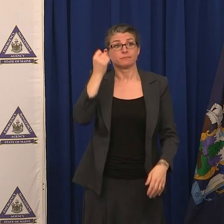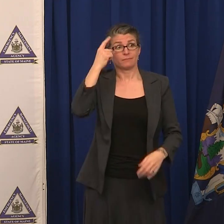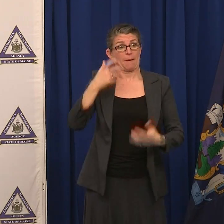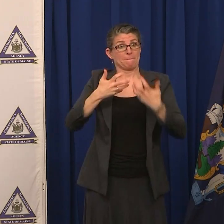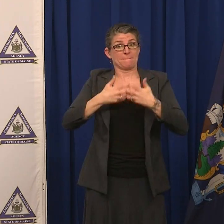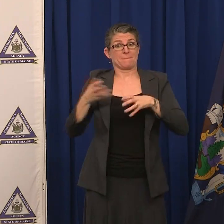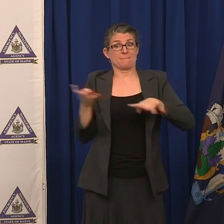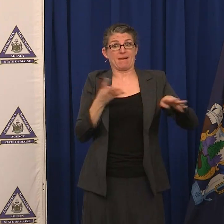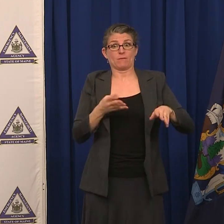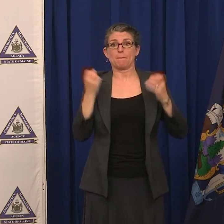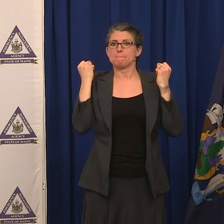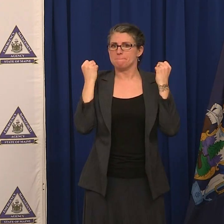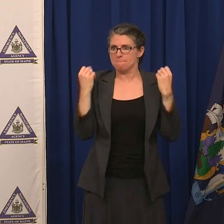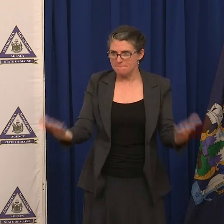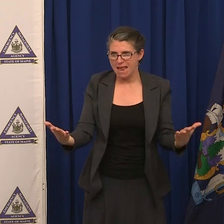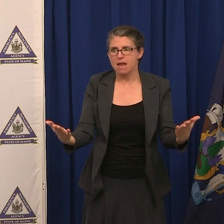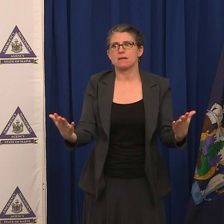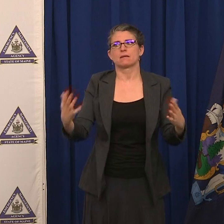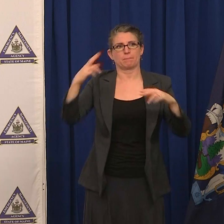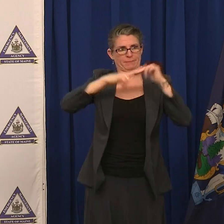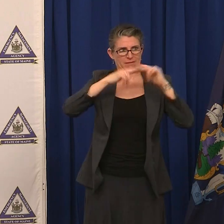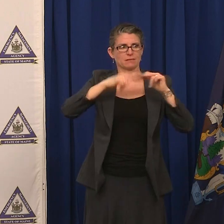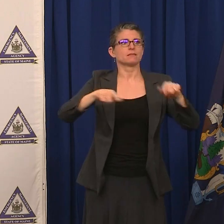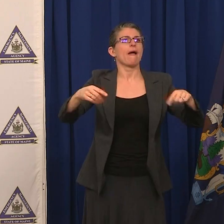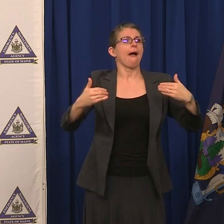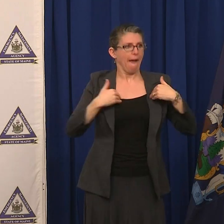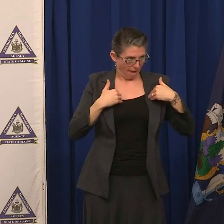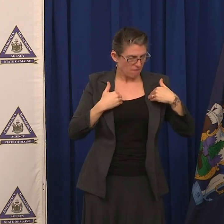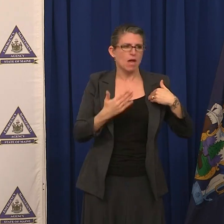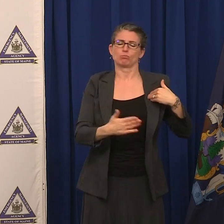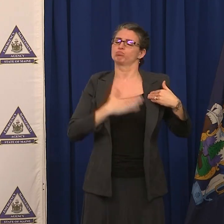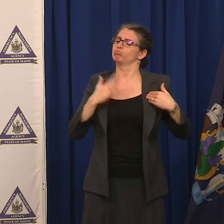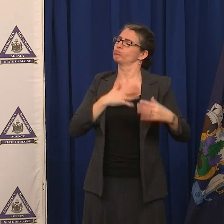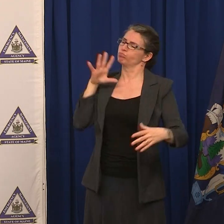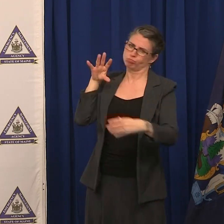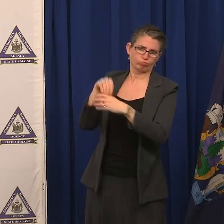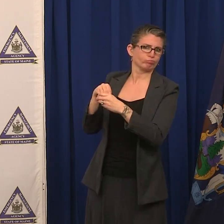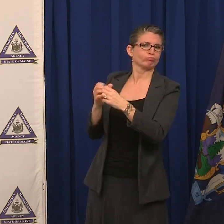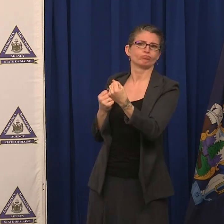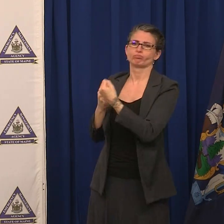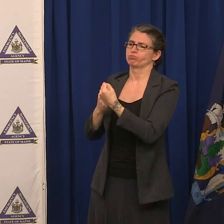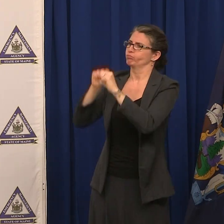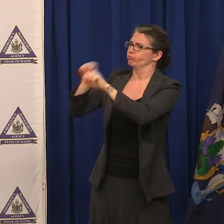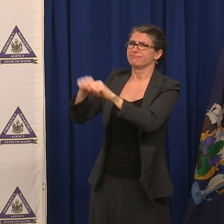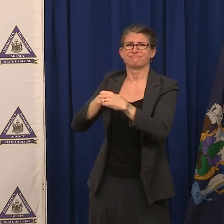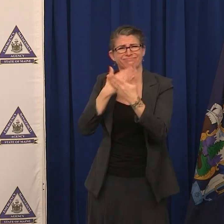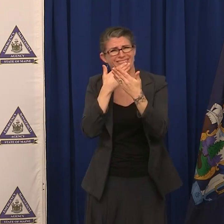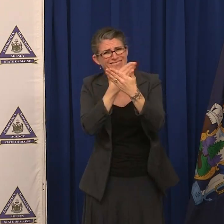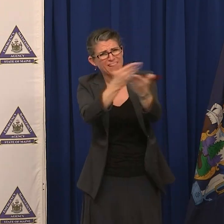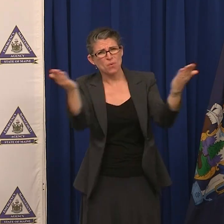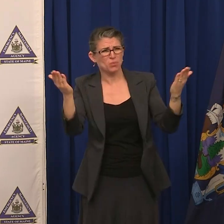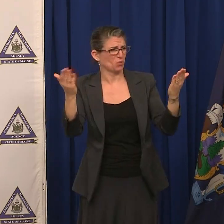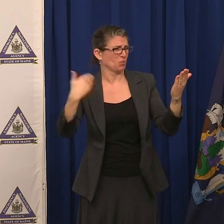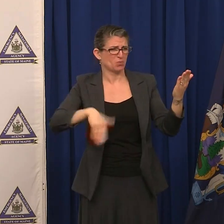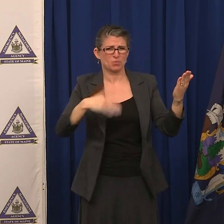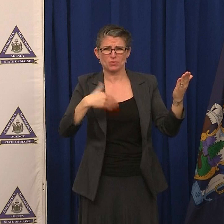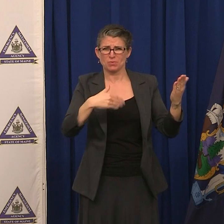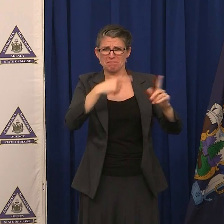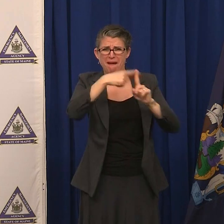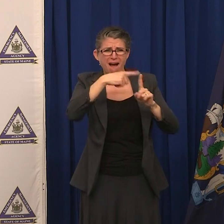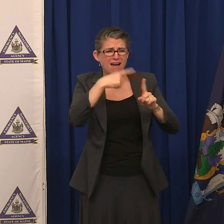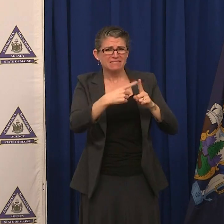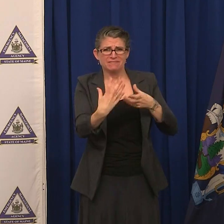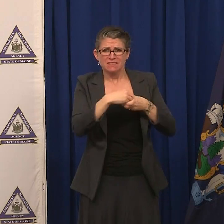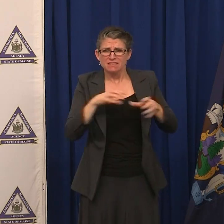positive. We commend them for being so willing to come to the table and help out this effort. I think that Commissioner Johnson will be able to have